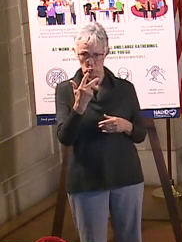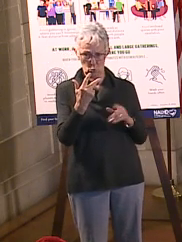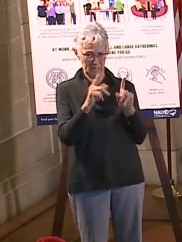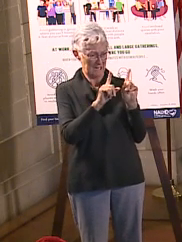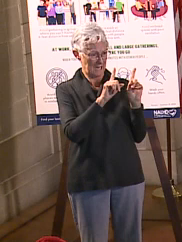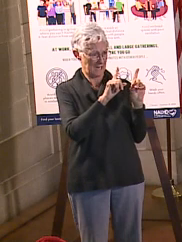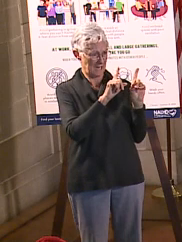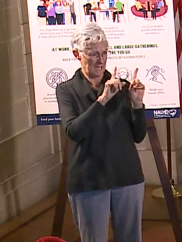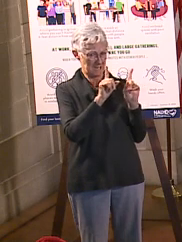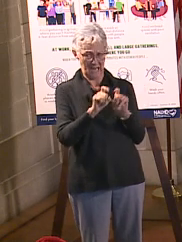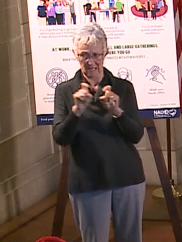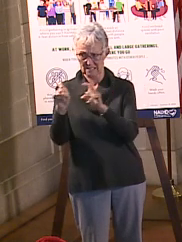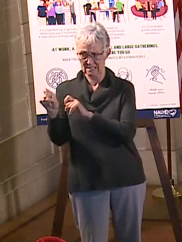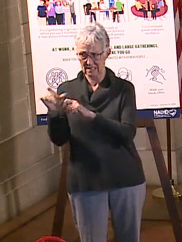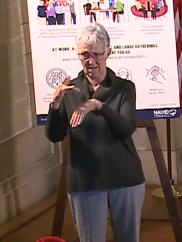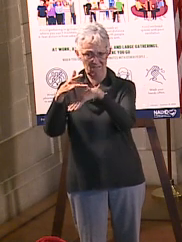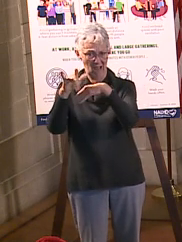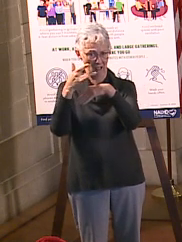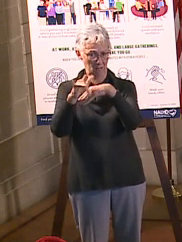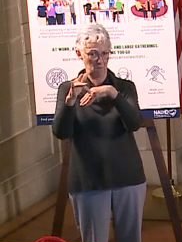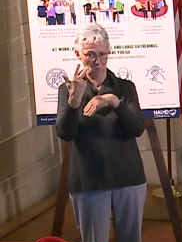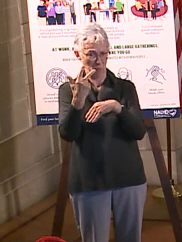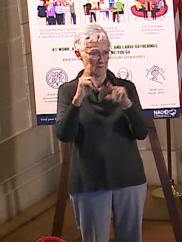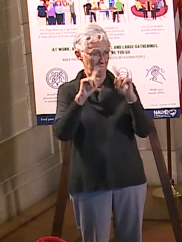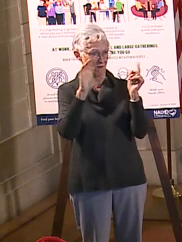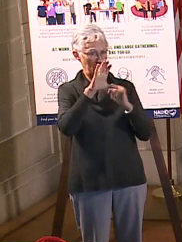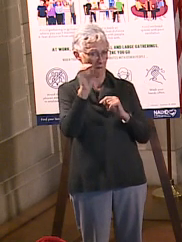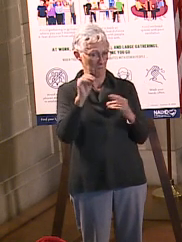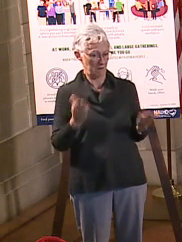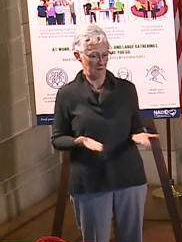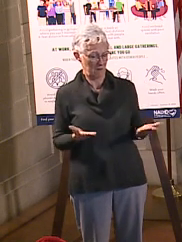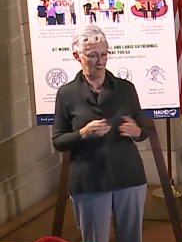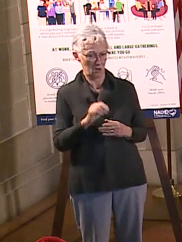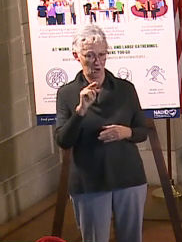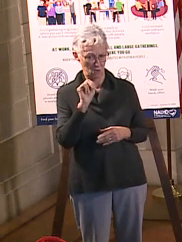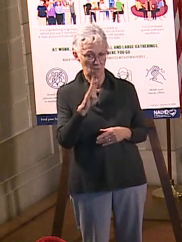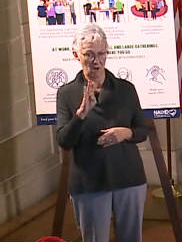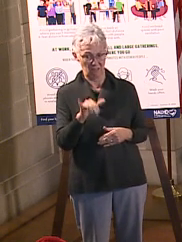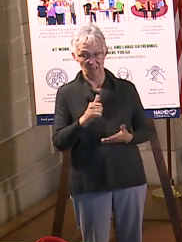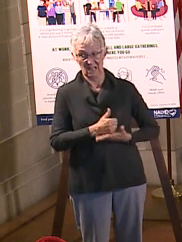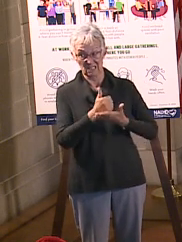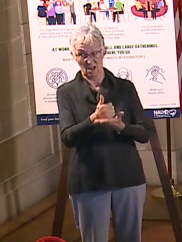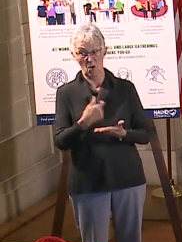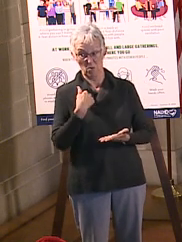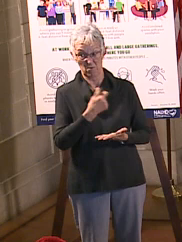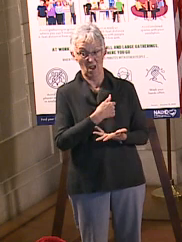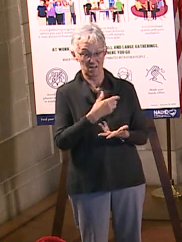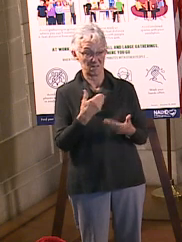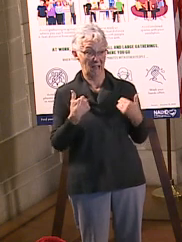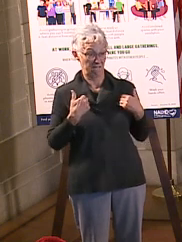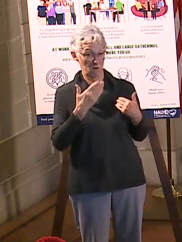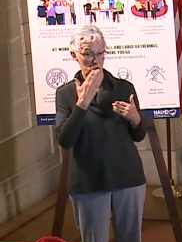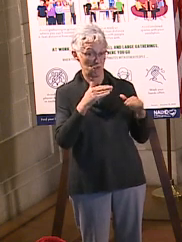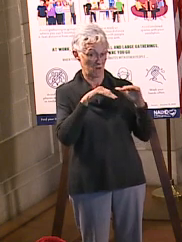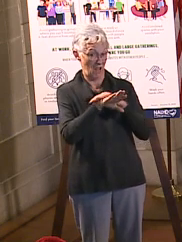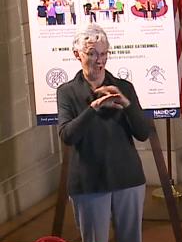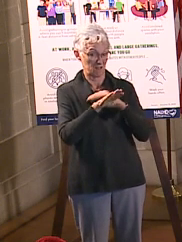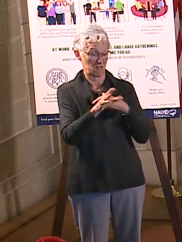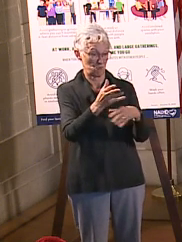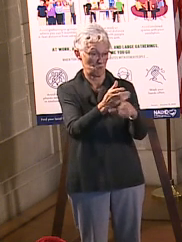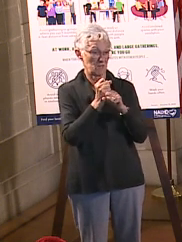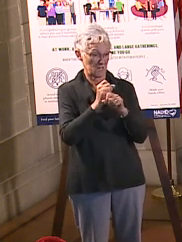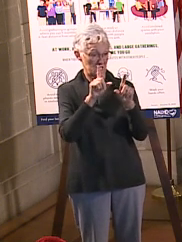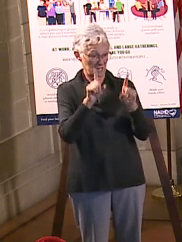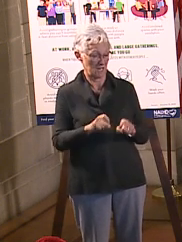available out there has been huge to be able to help Nebraskans be able to get that test. So we've been very pleased with their performance.